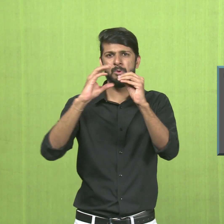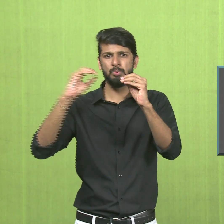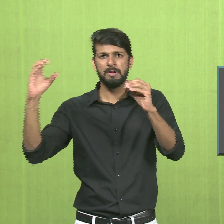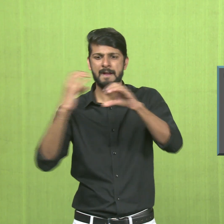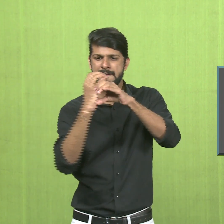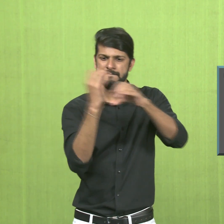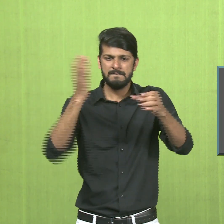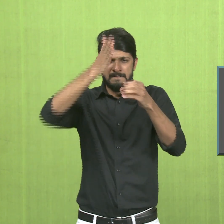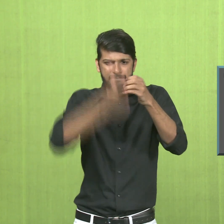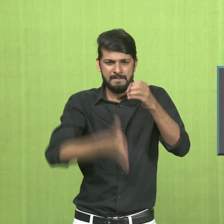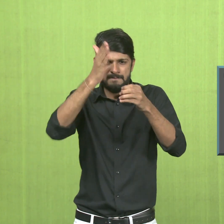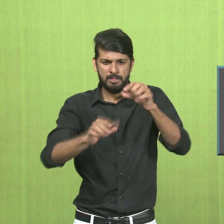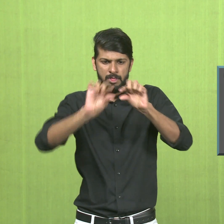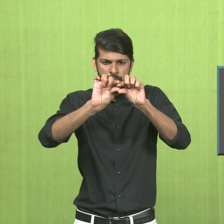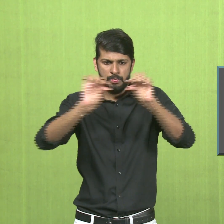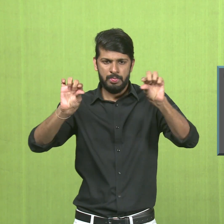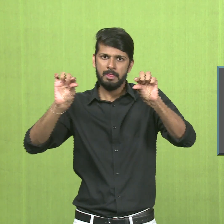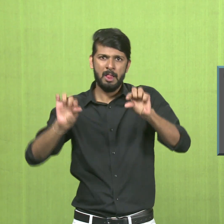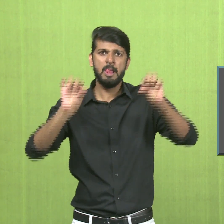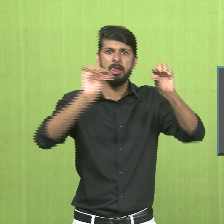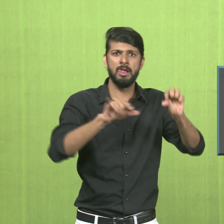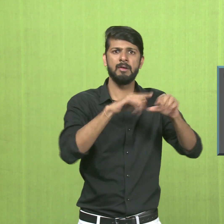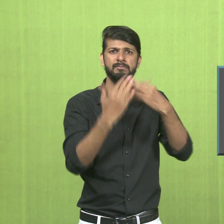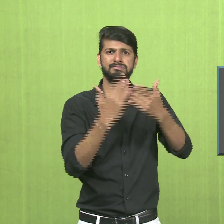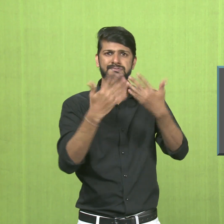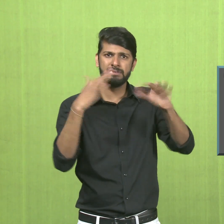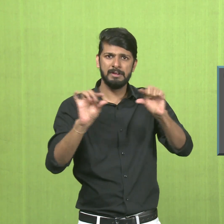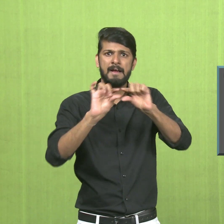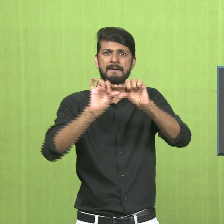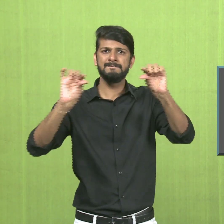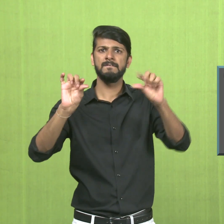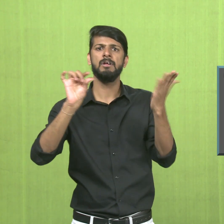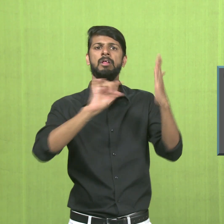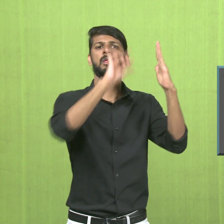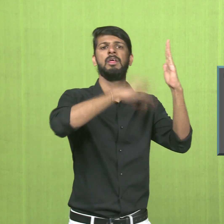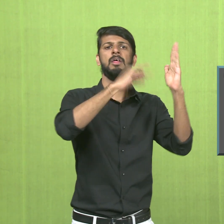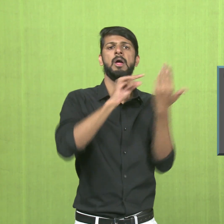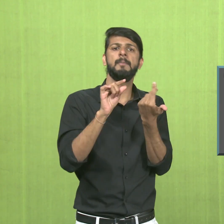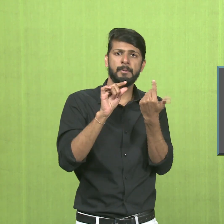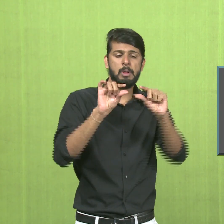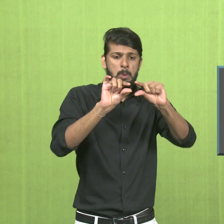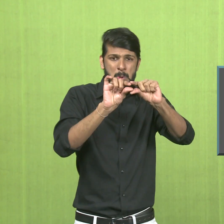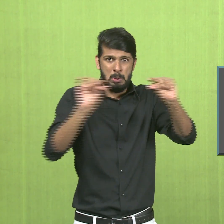in lamp soot. Now, this thin strip of bamboo is turned into a